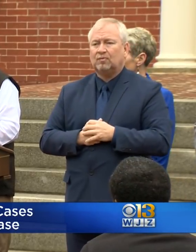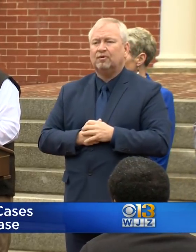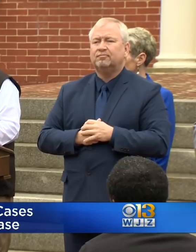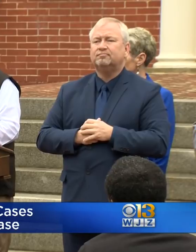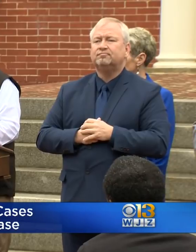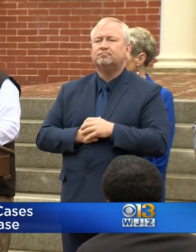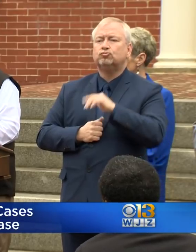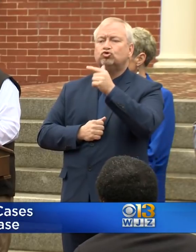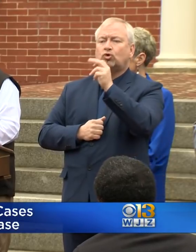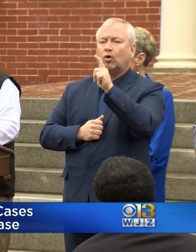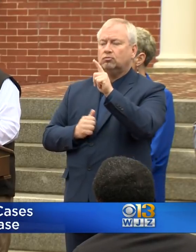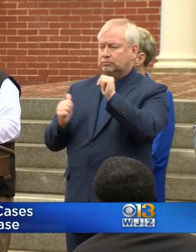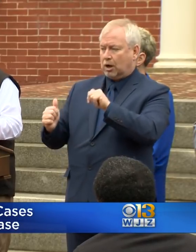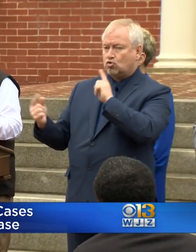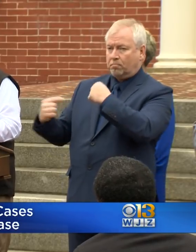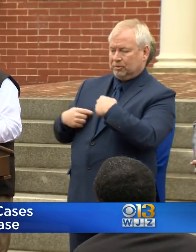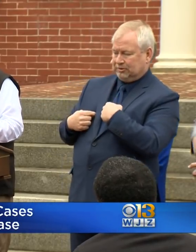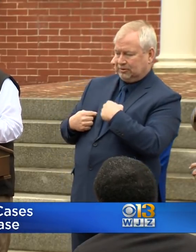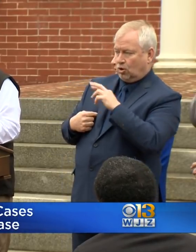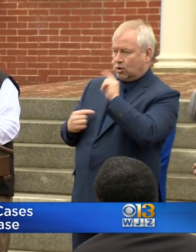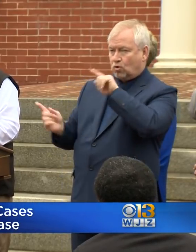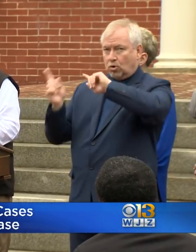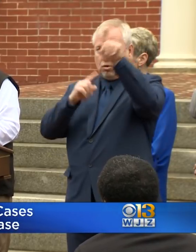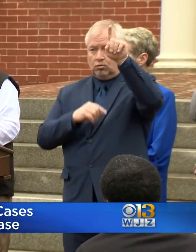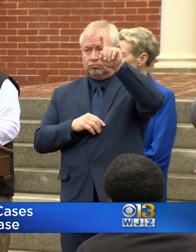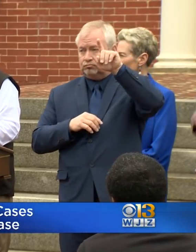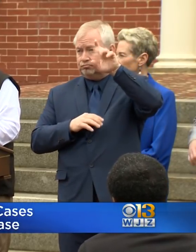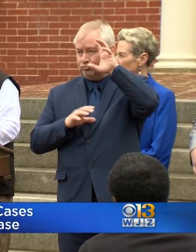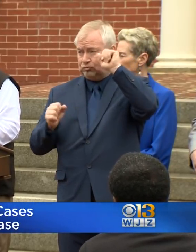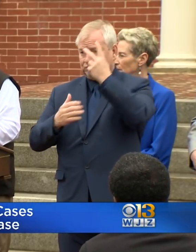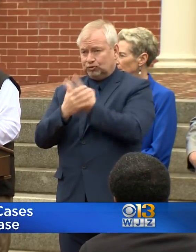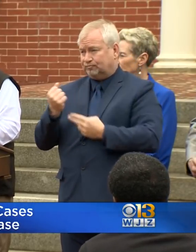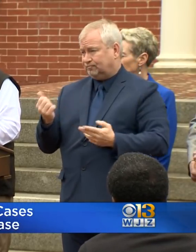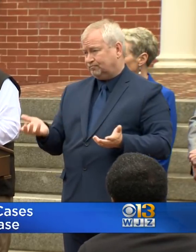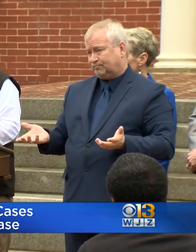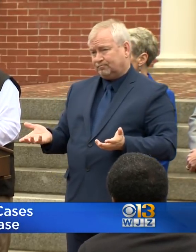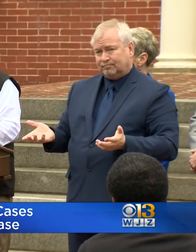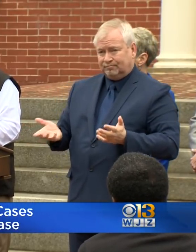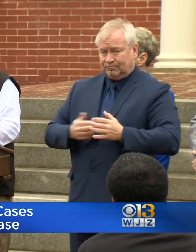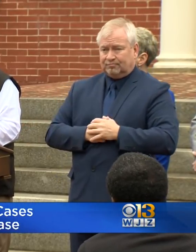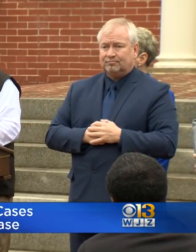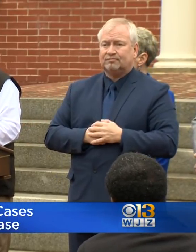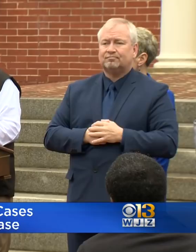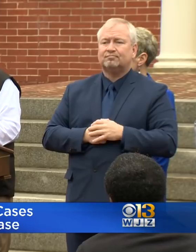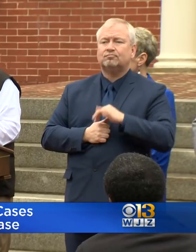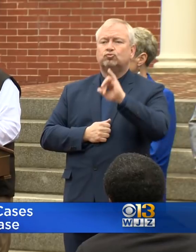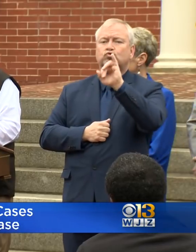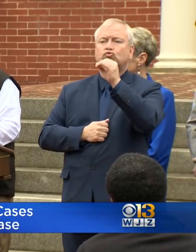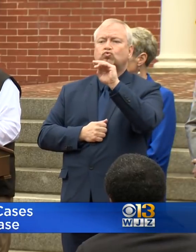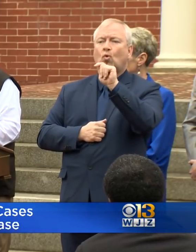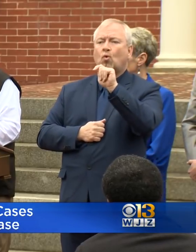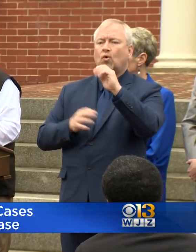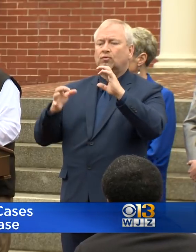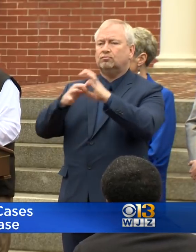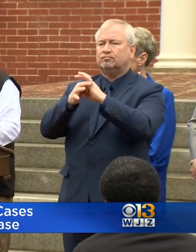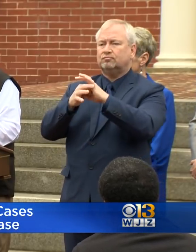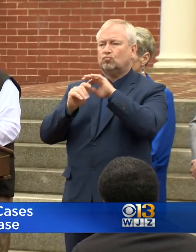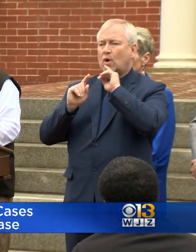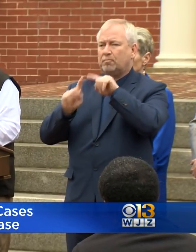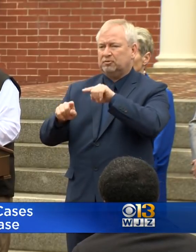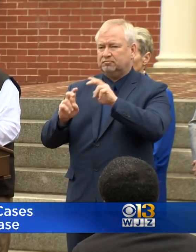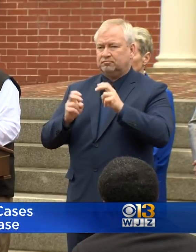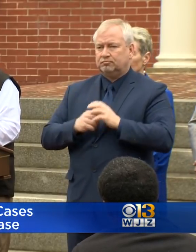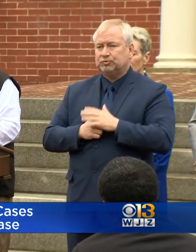us. I think when they're a joint command, they're talking about having some active